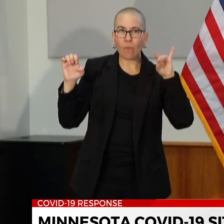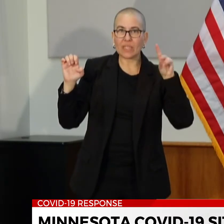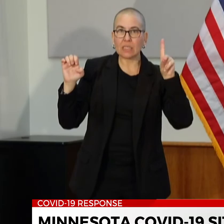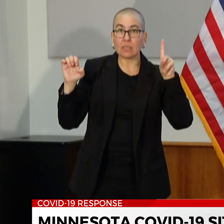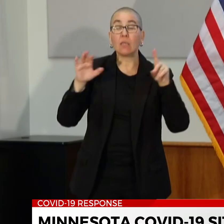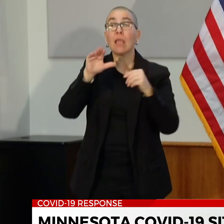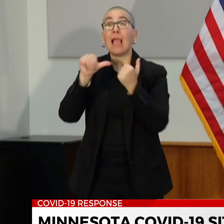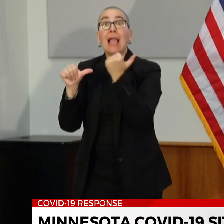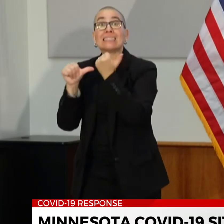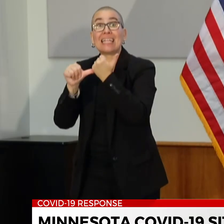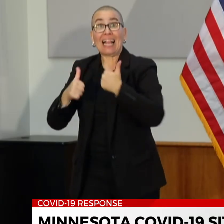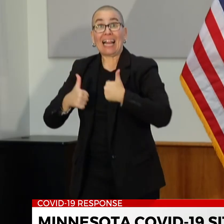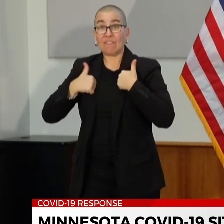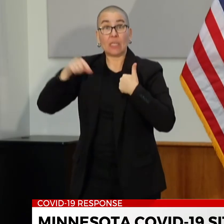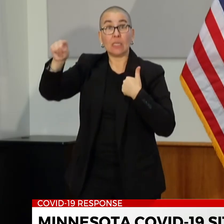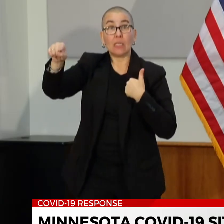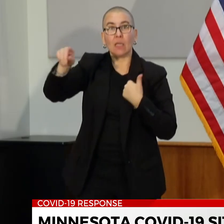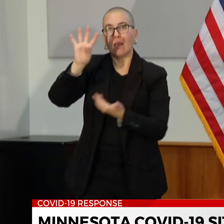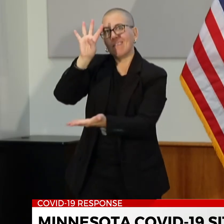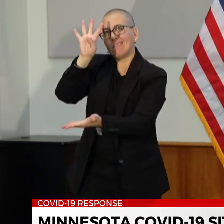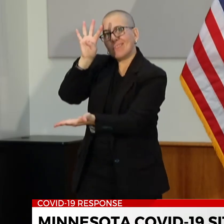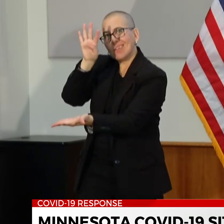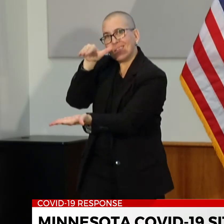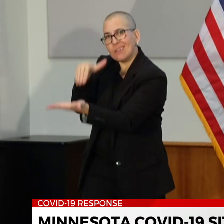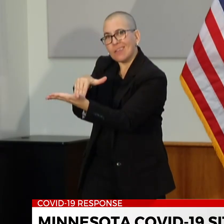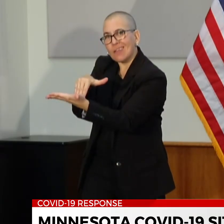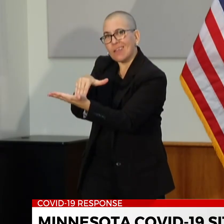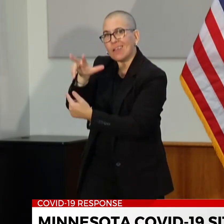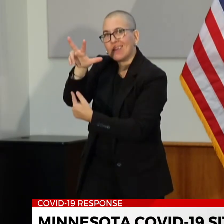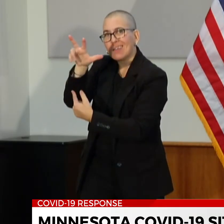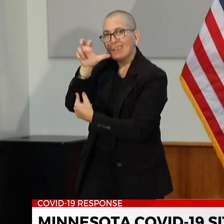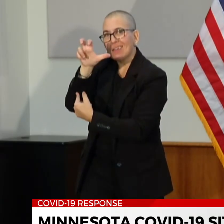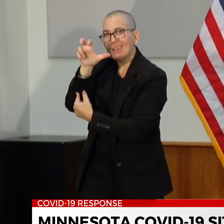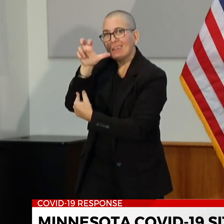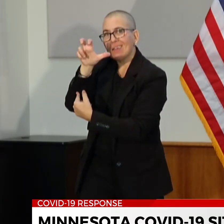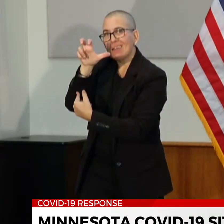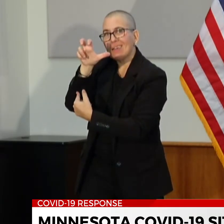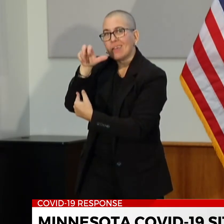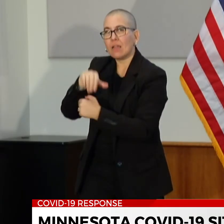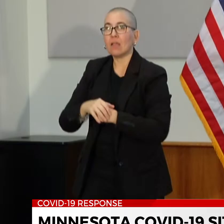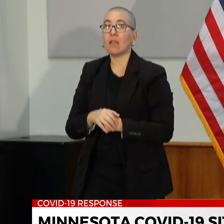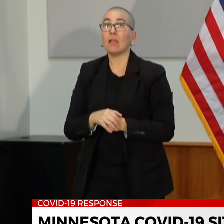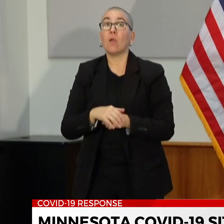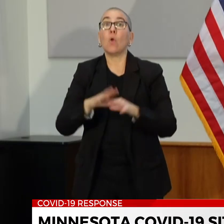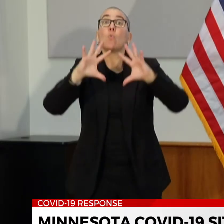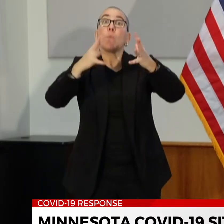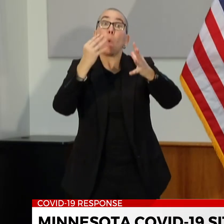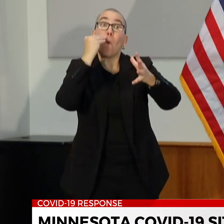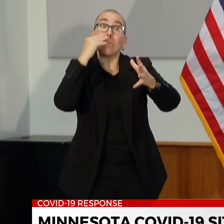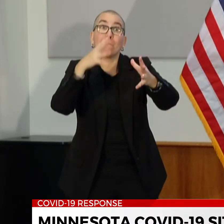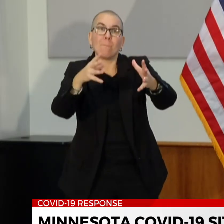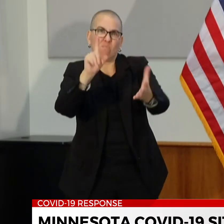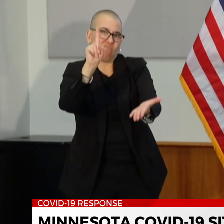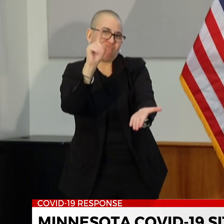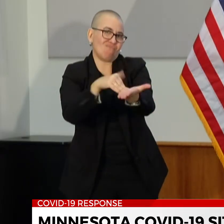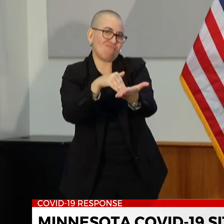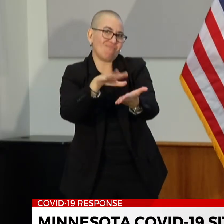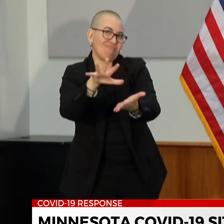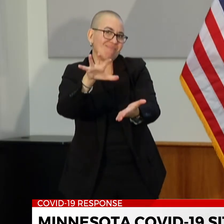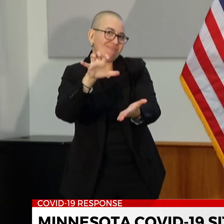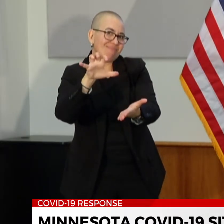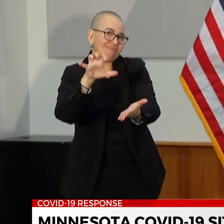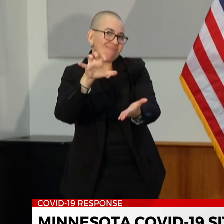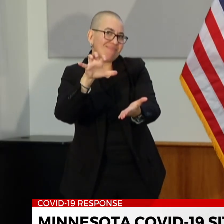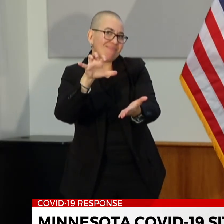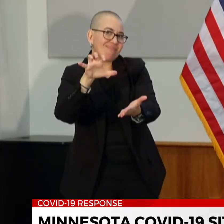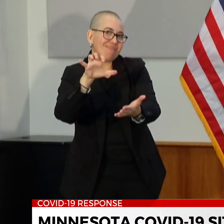4,200 resident cases and over 3,500 staff cases. Group homes had over 1,500 resident cases and 2,300